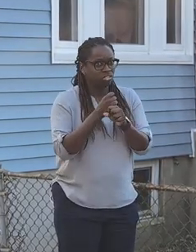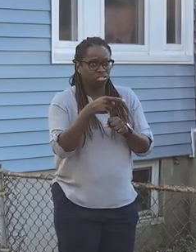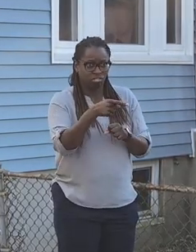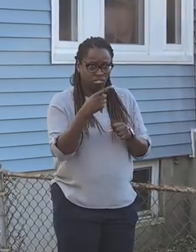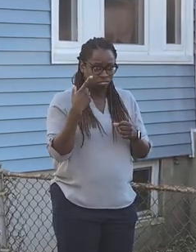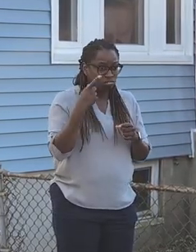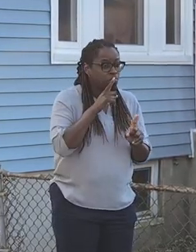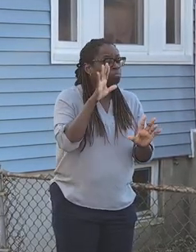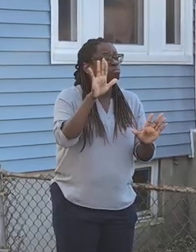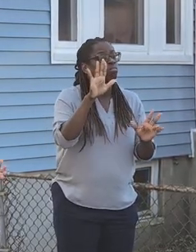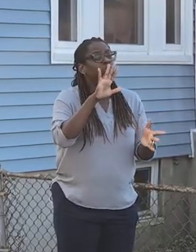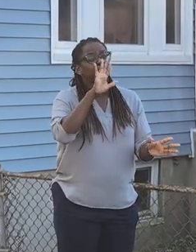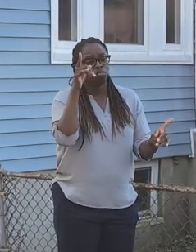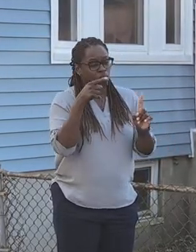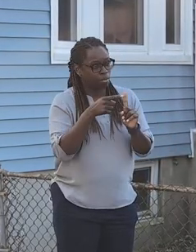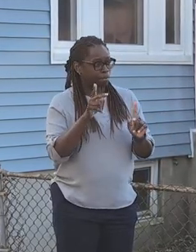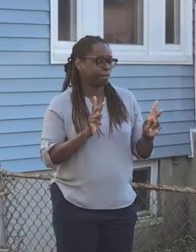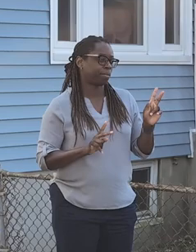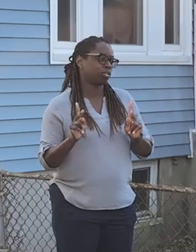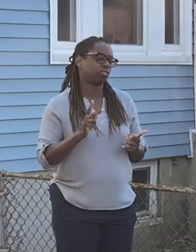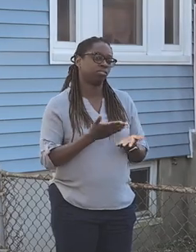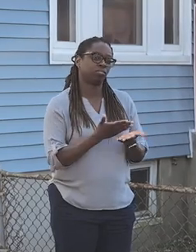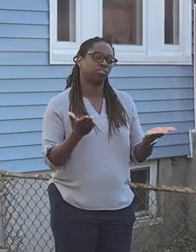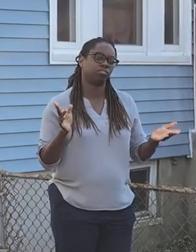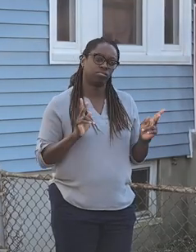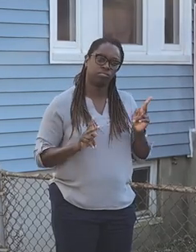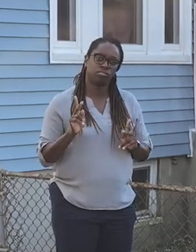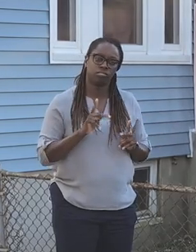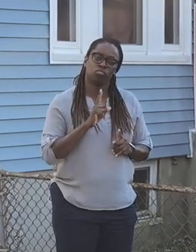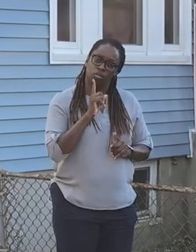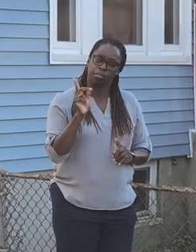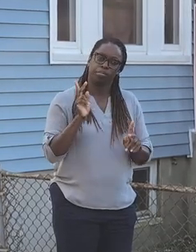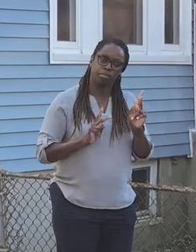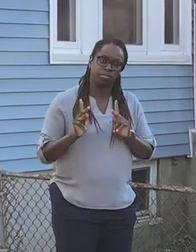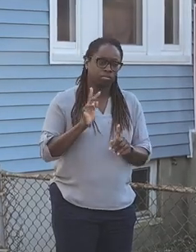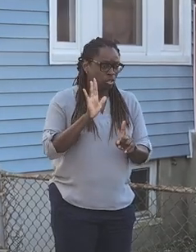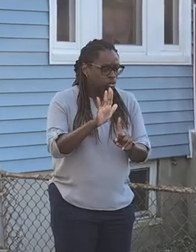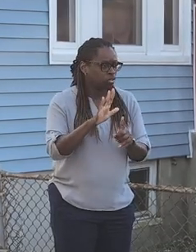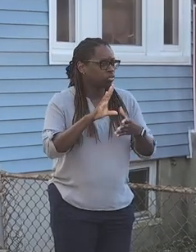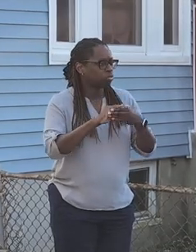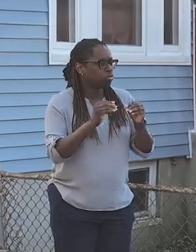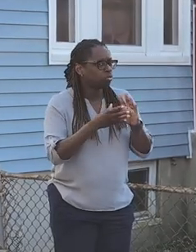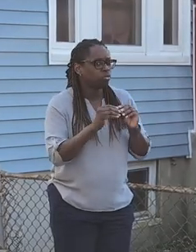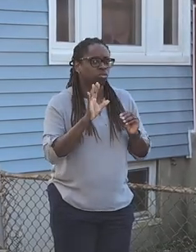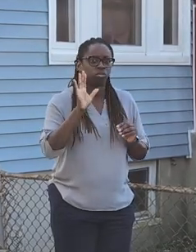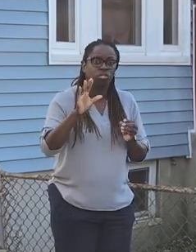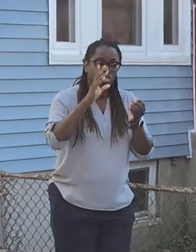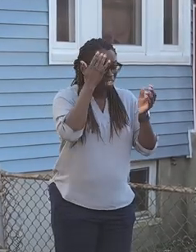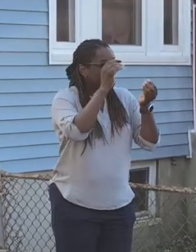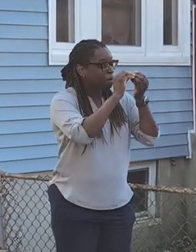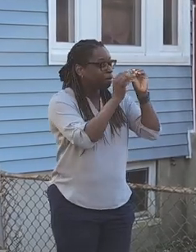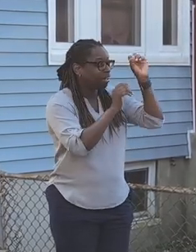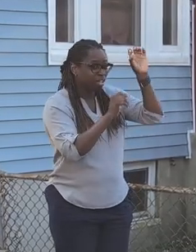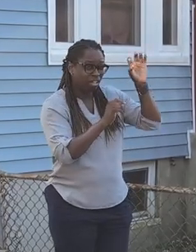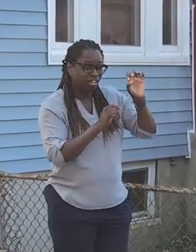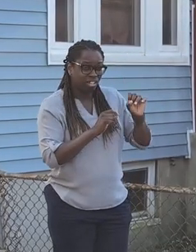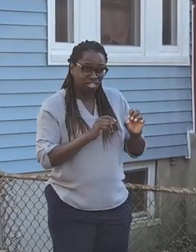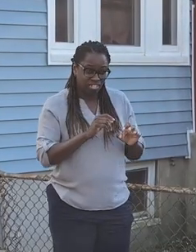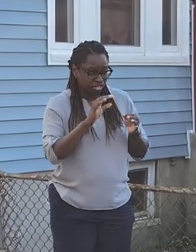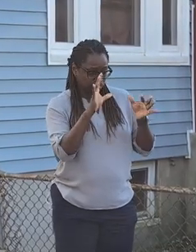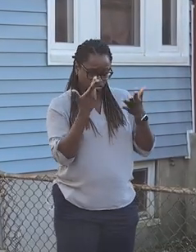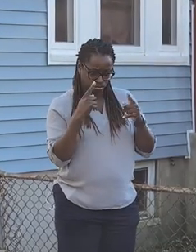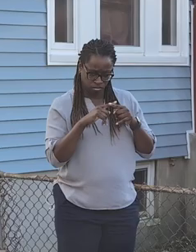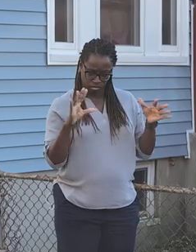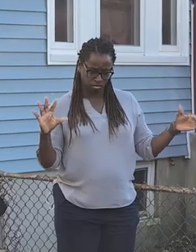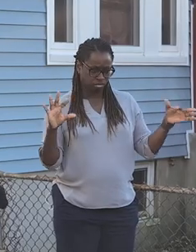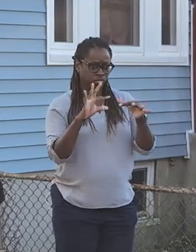people. And all the numbers come down to the stories of families who are still trying to make ends